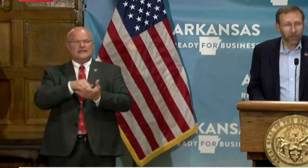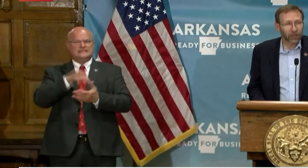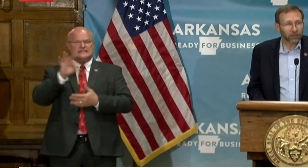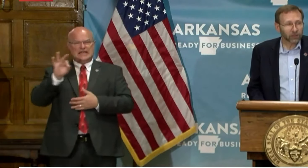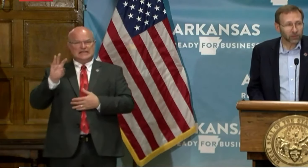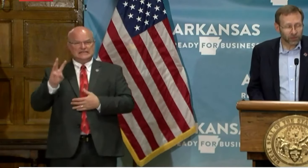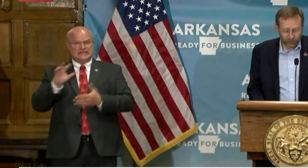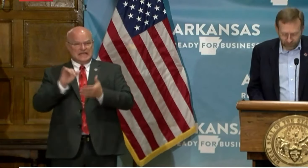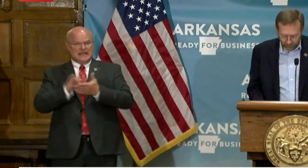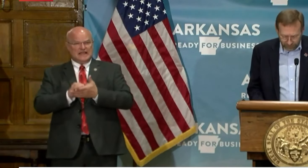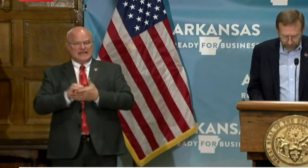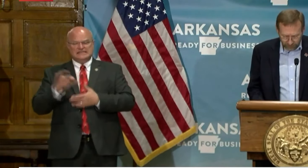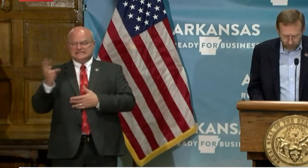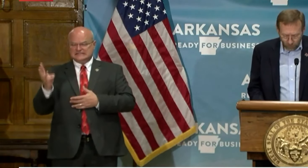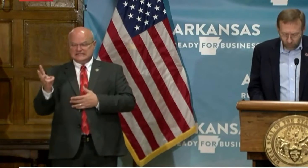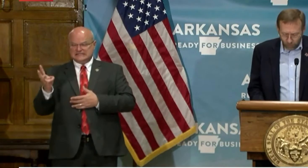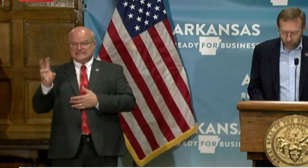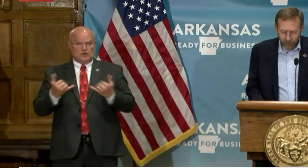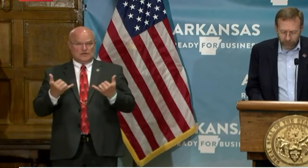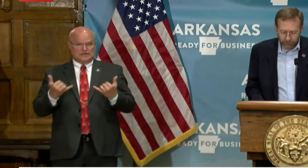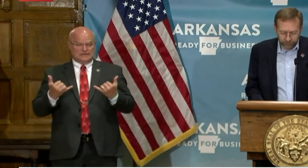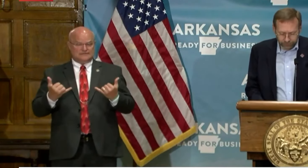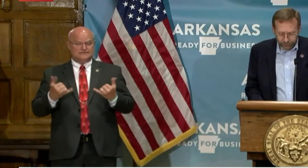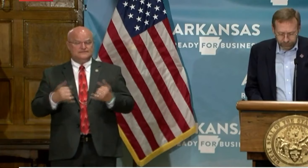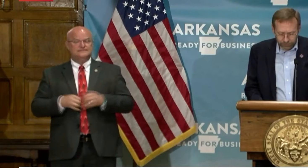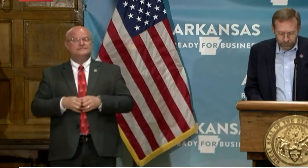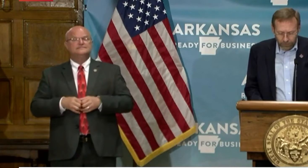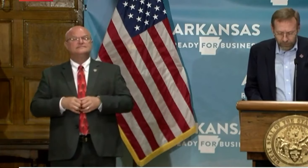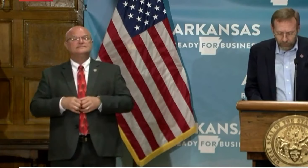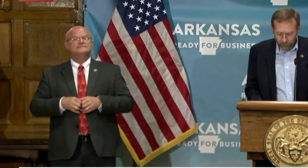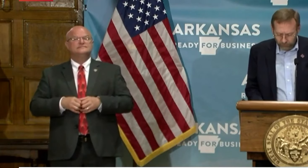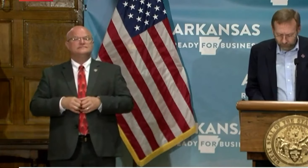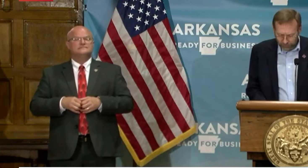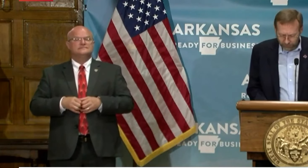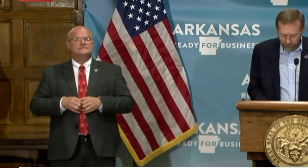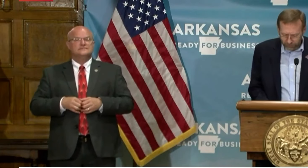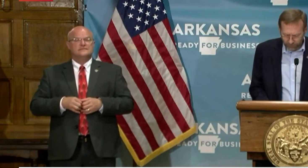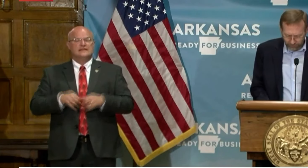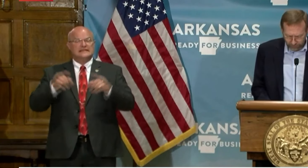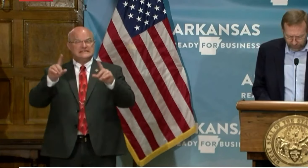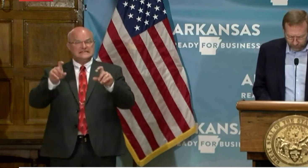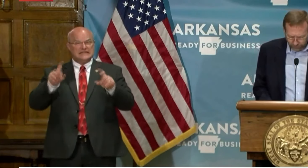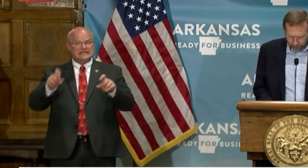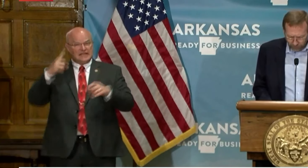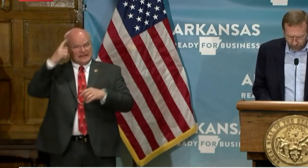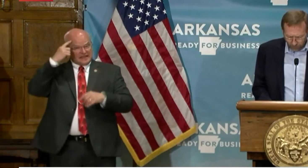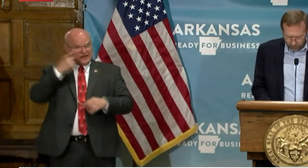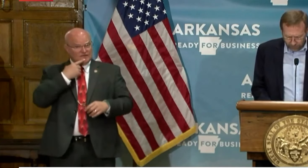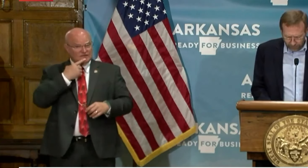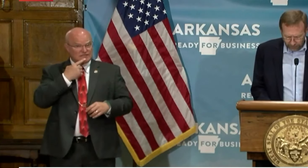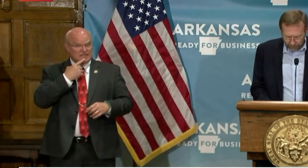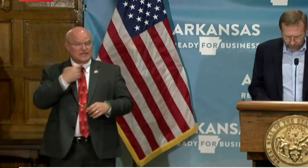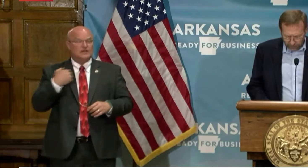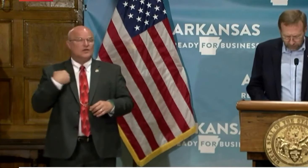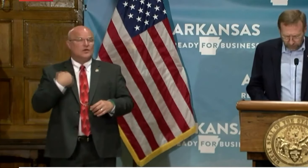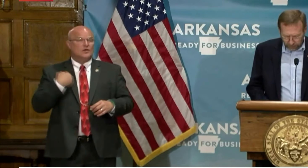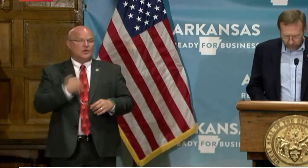4,096. That's 67 more. In terms of testing, as the governor mentioned,